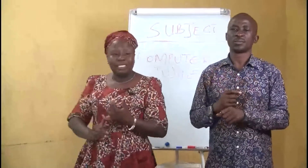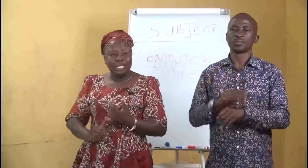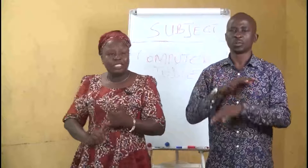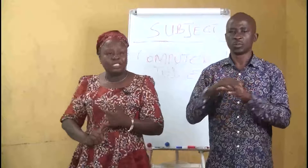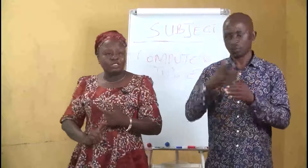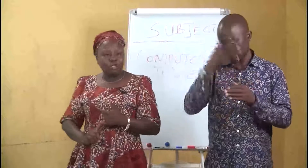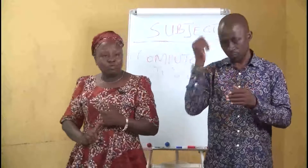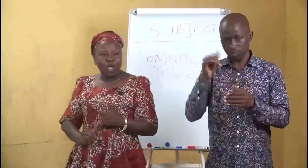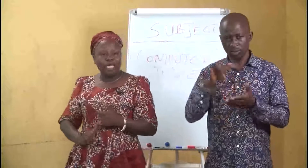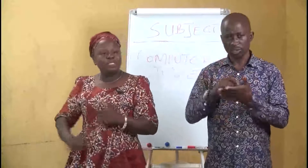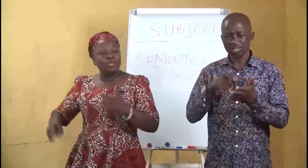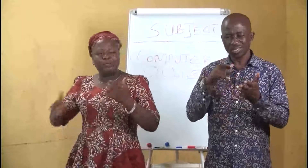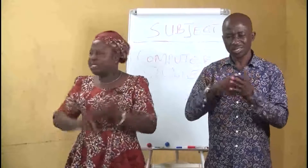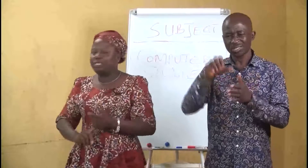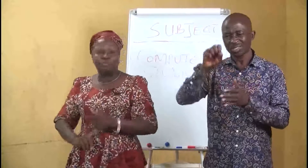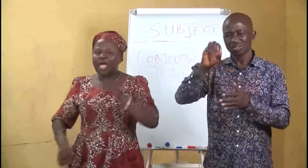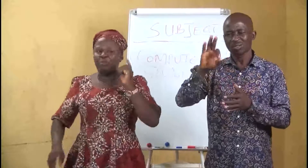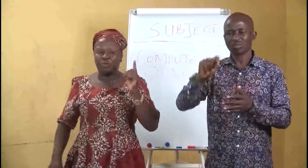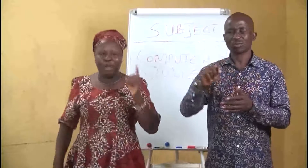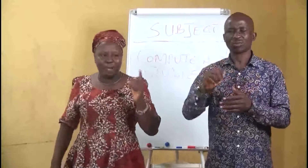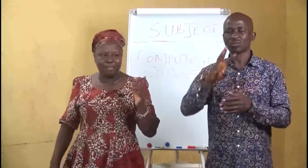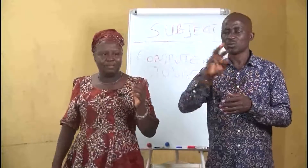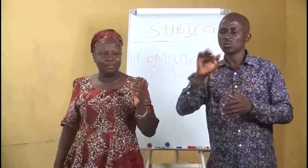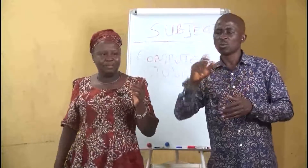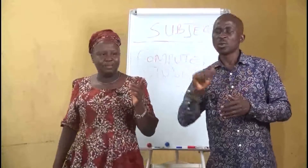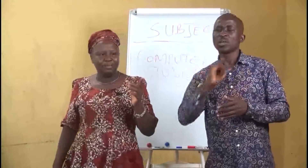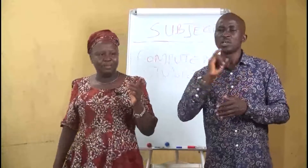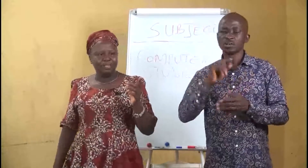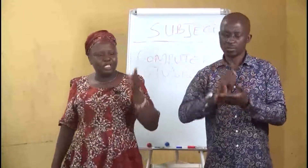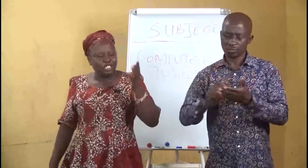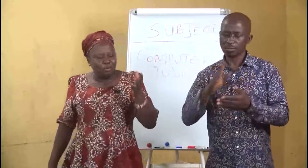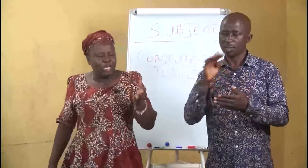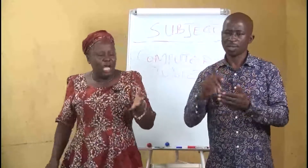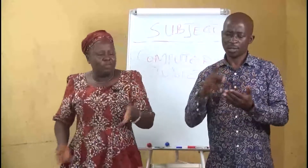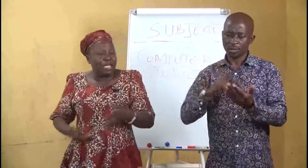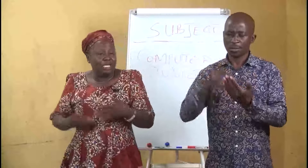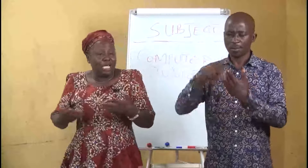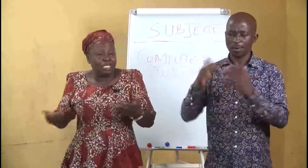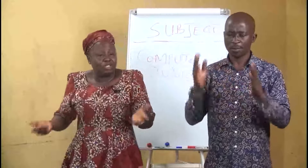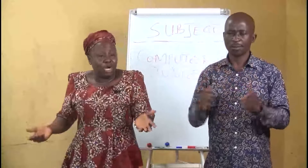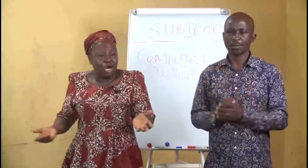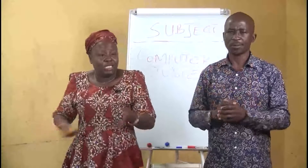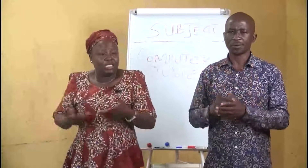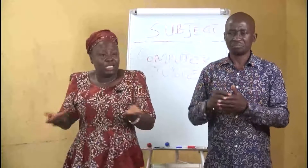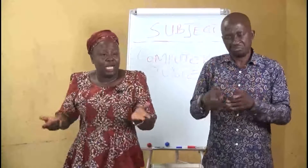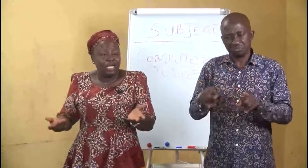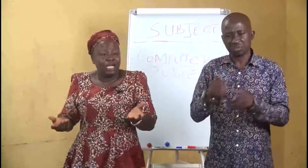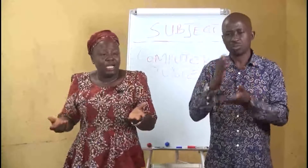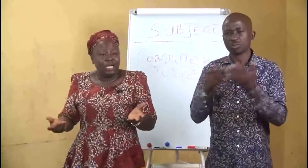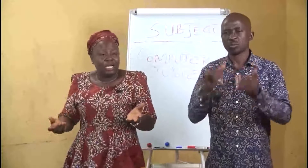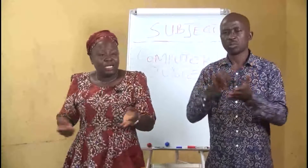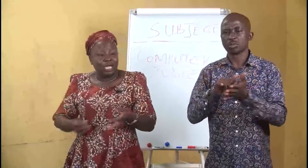that this software is being written by a programmer. Somebody like me, and as a